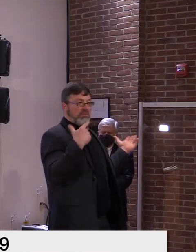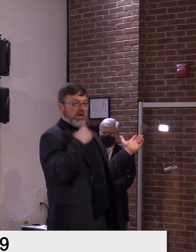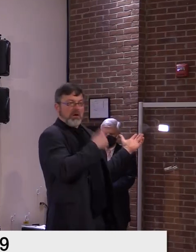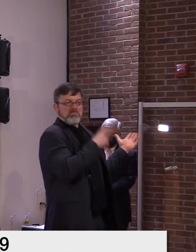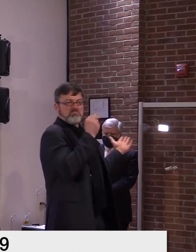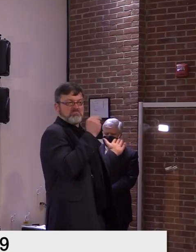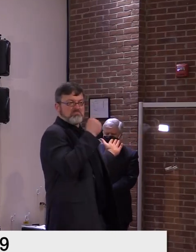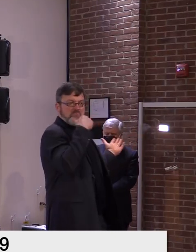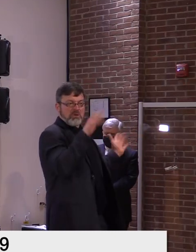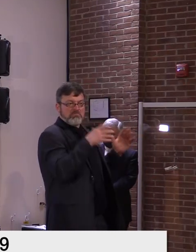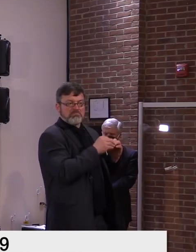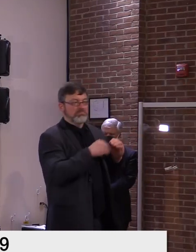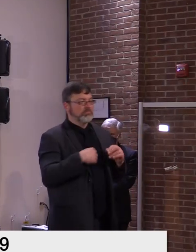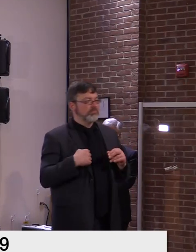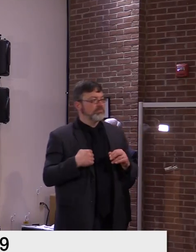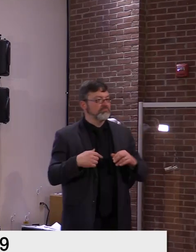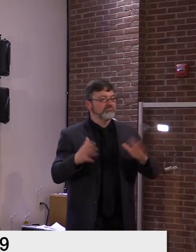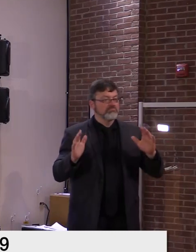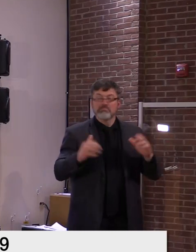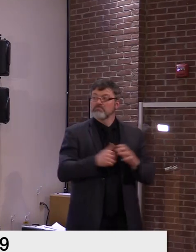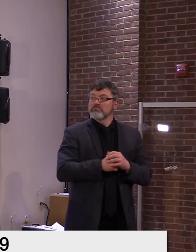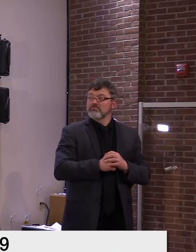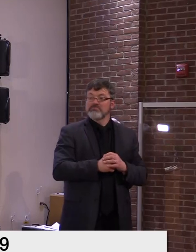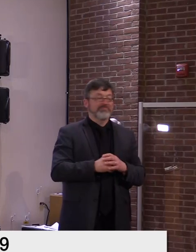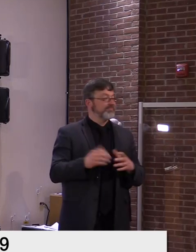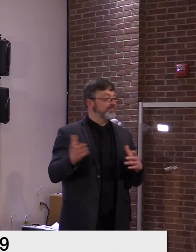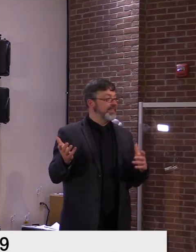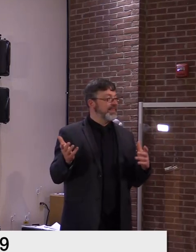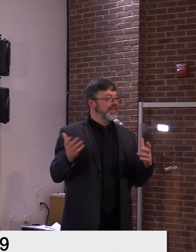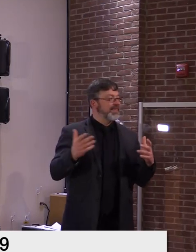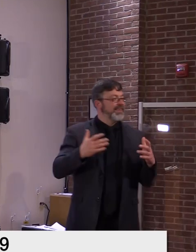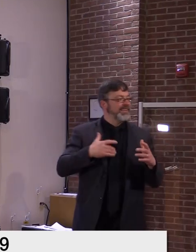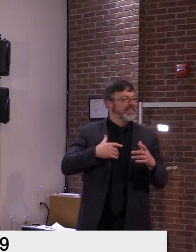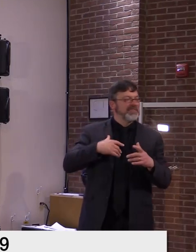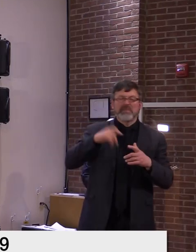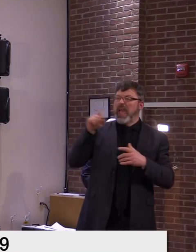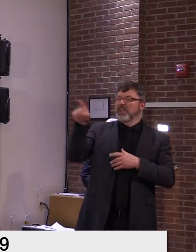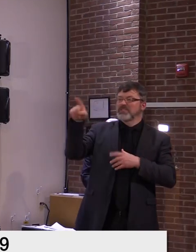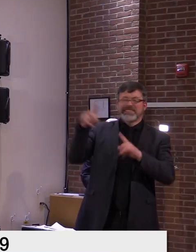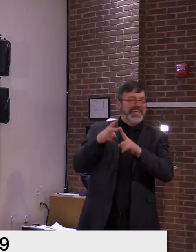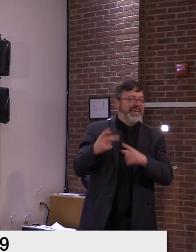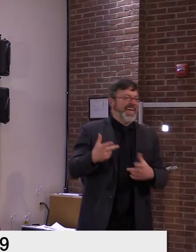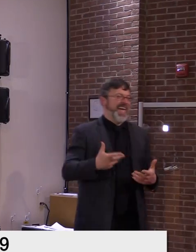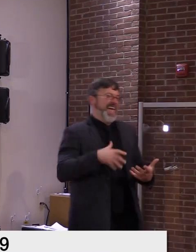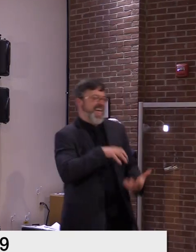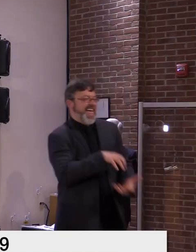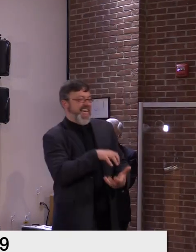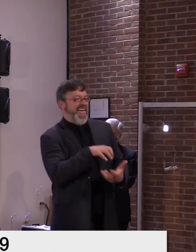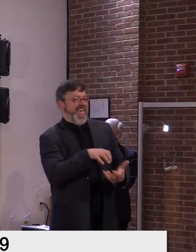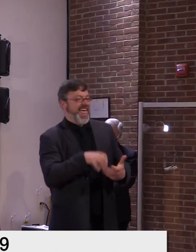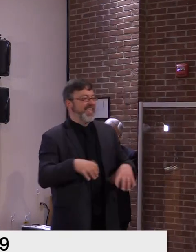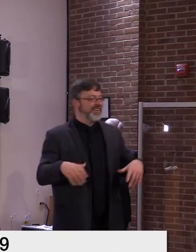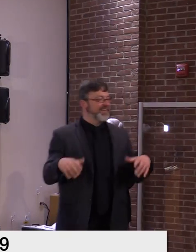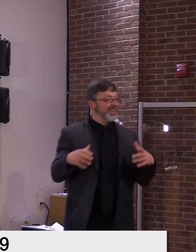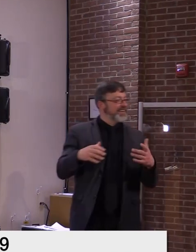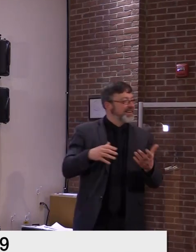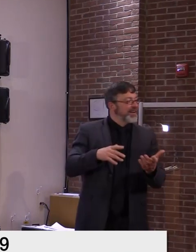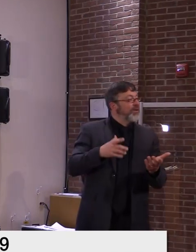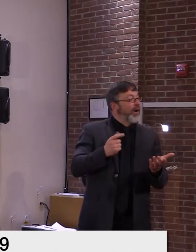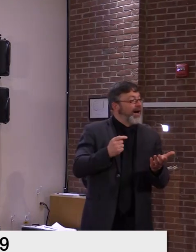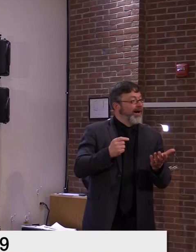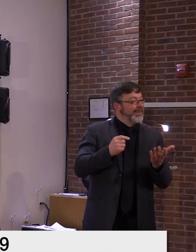Okay, so that's another question that I'll have to ask about sometime down the line. Yeah, we seem to do well with those, don't we,